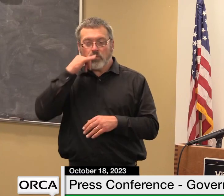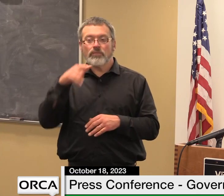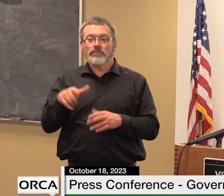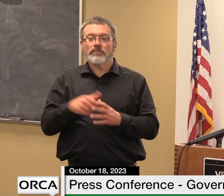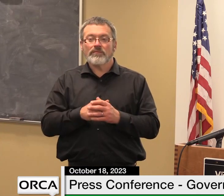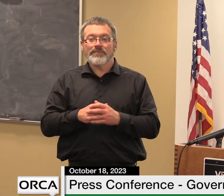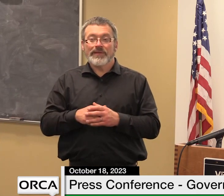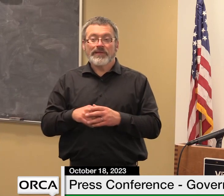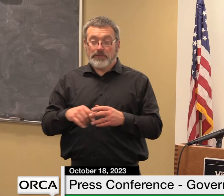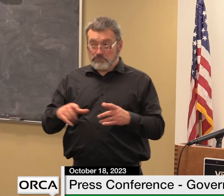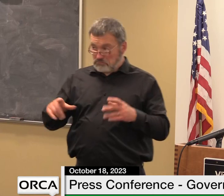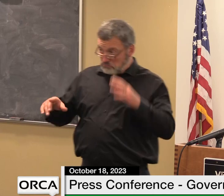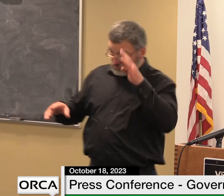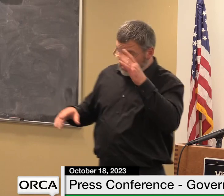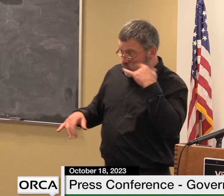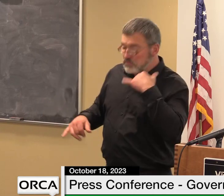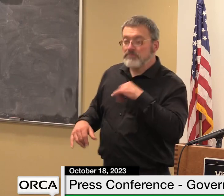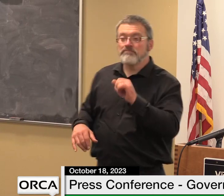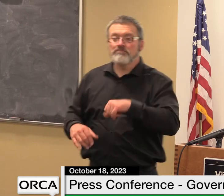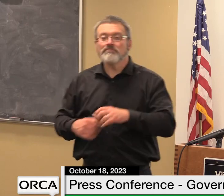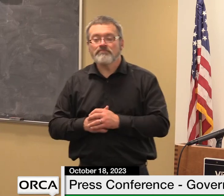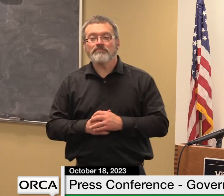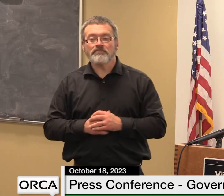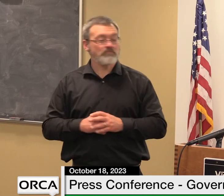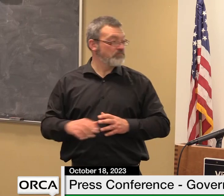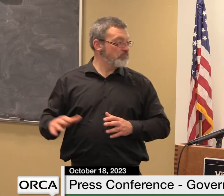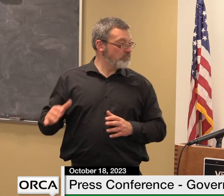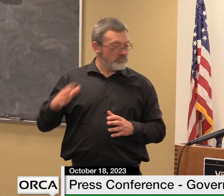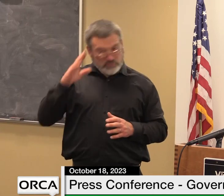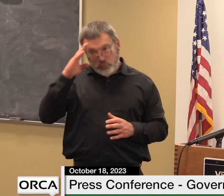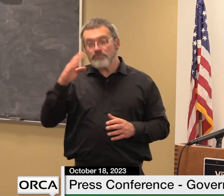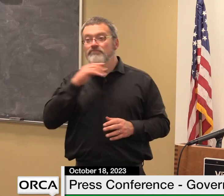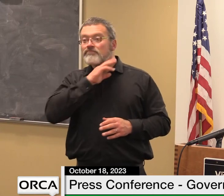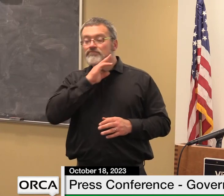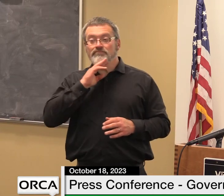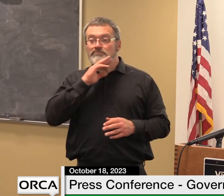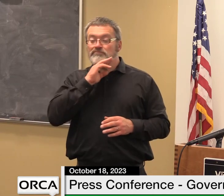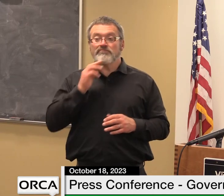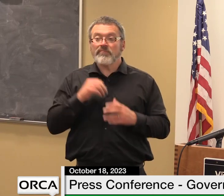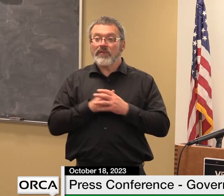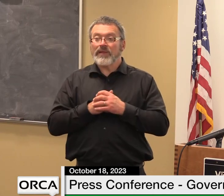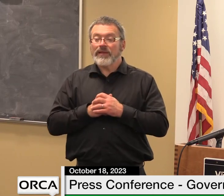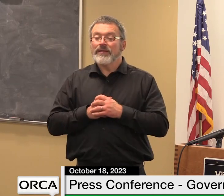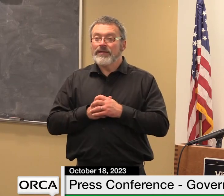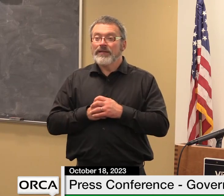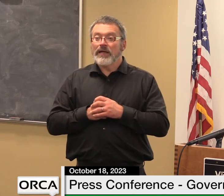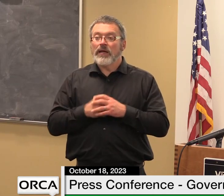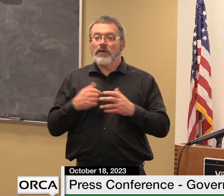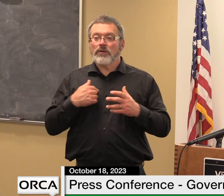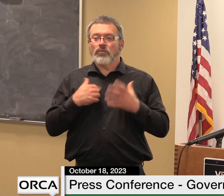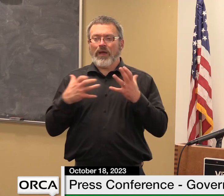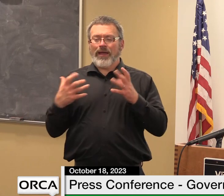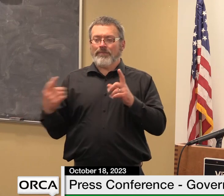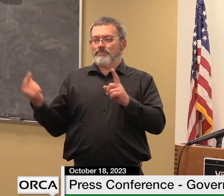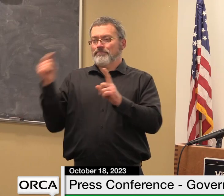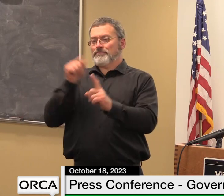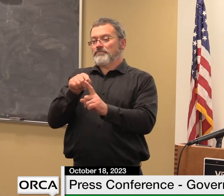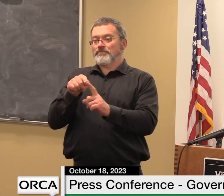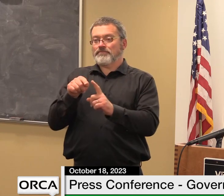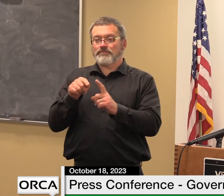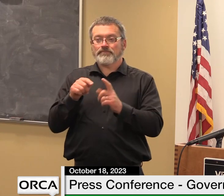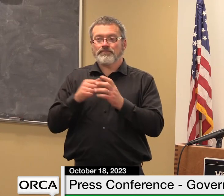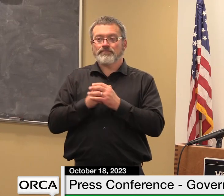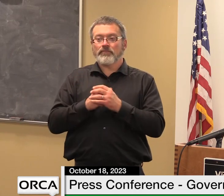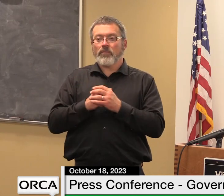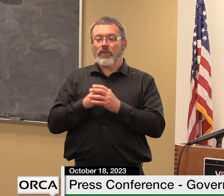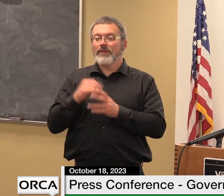Hi, can everyone hear me? We can. Awesome, thank you. I wanted to go back to the subject of the Israel